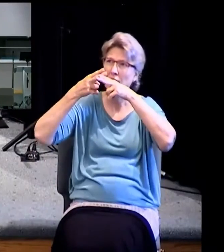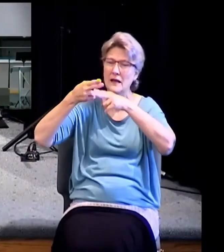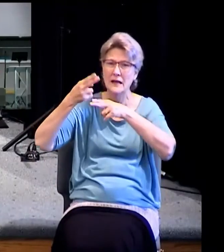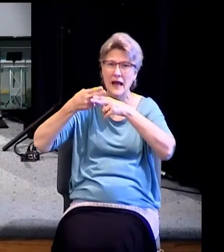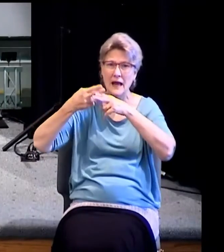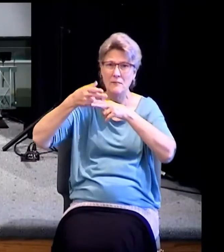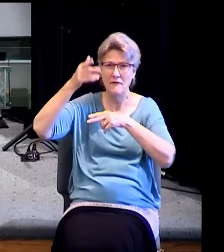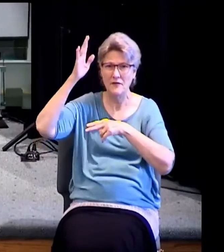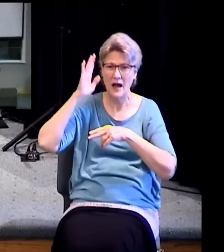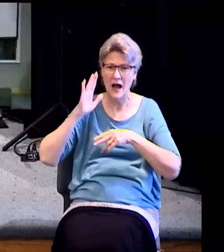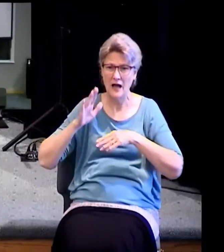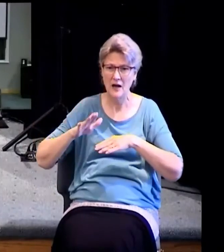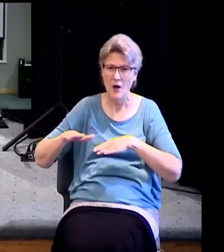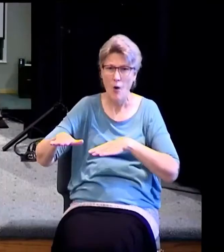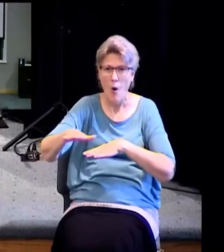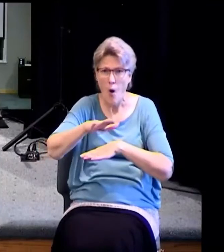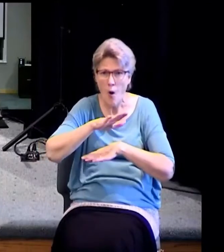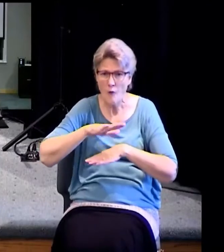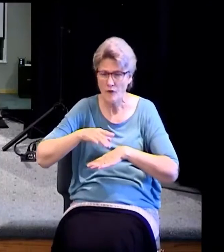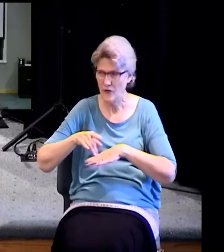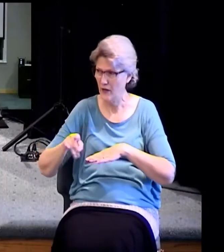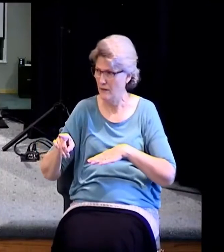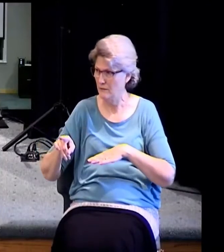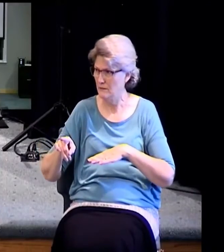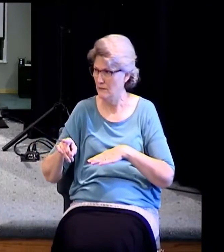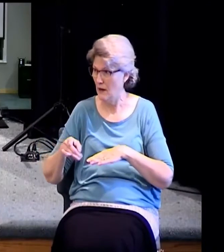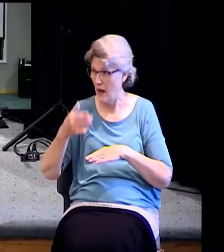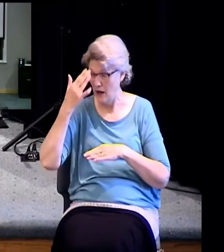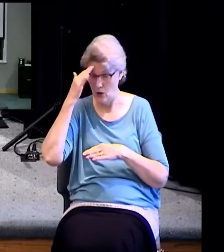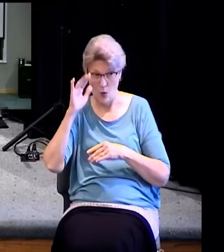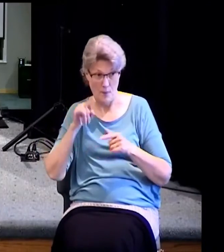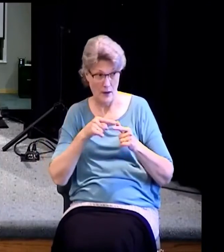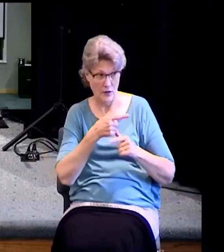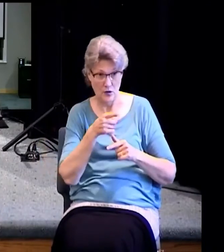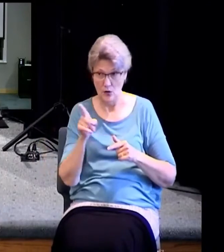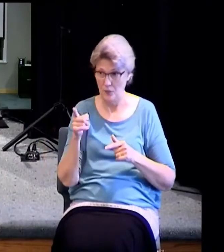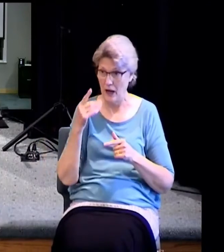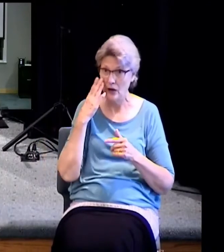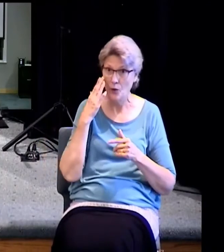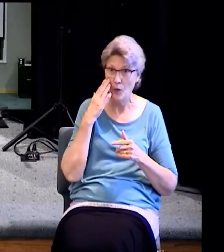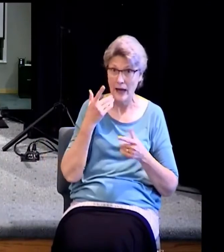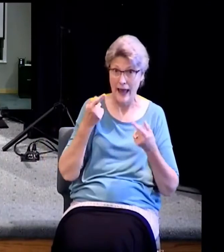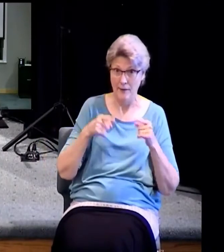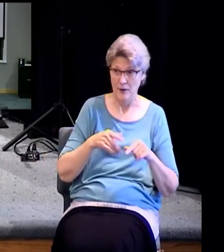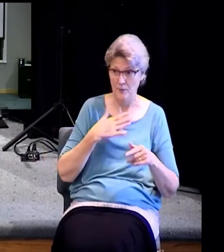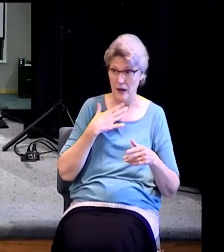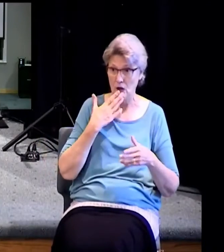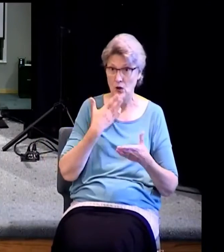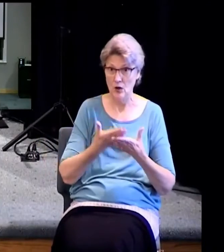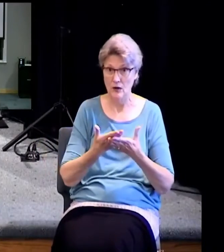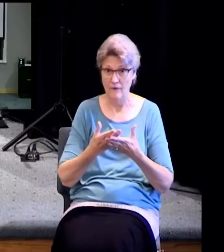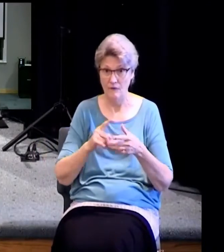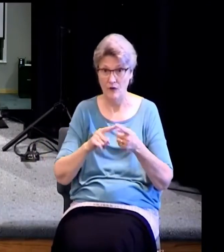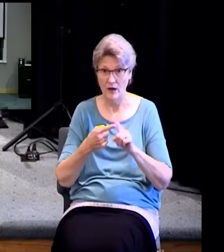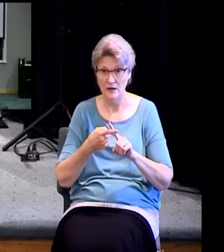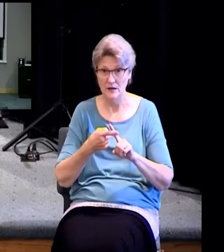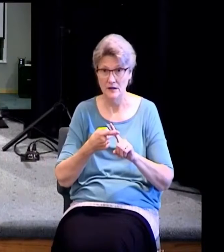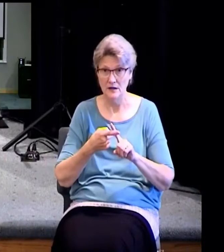over them. Why is it that we feel, I don't know about you, but I know what happened to my good friend, Brother Gentleman.